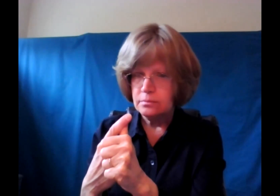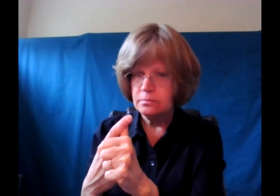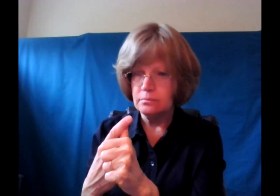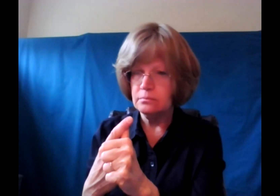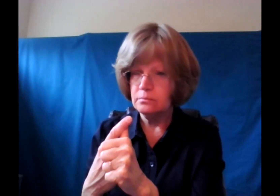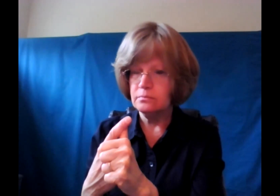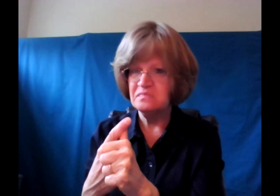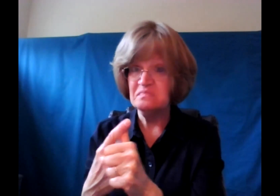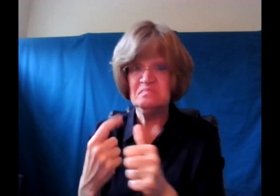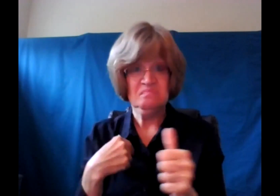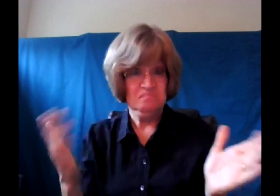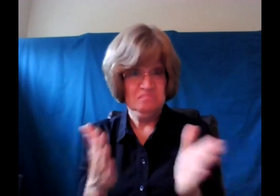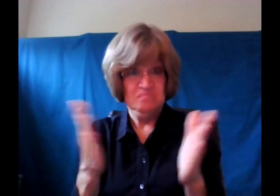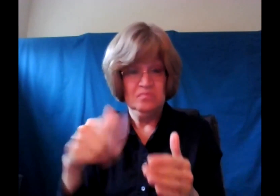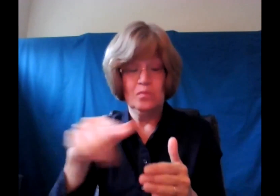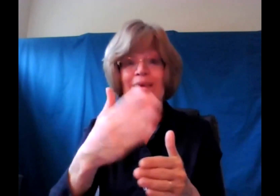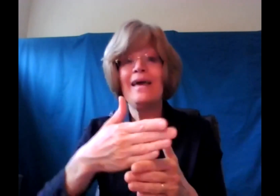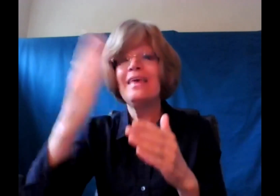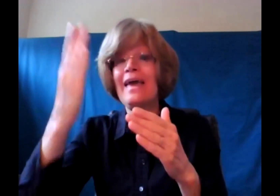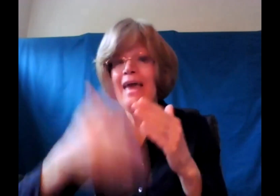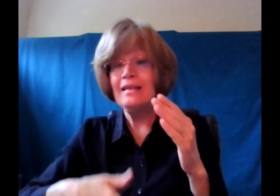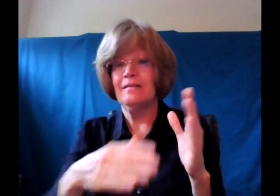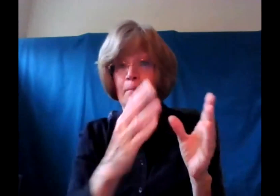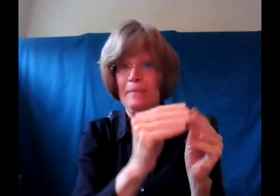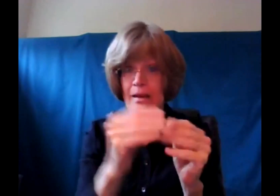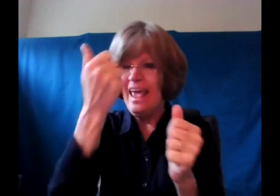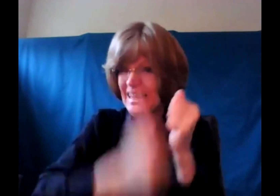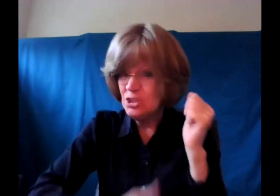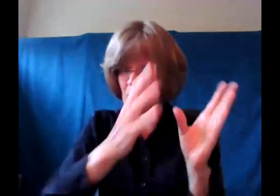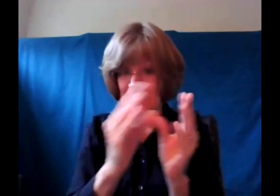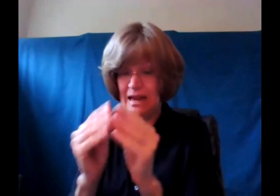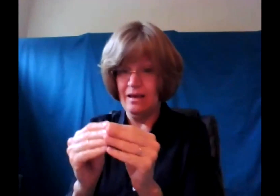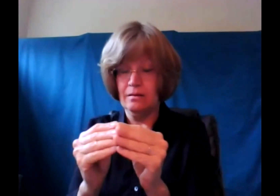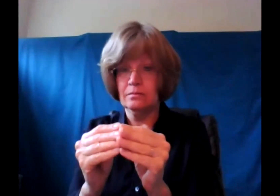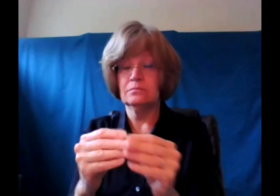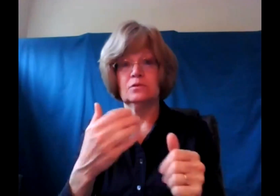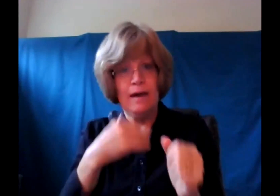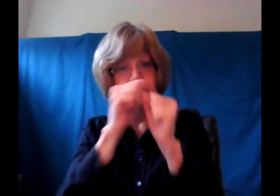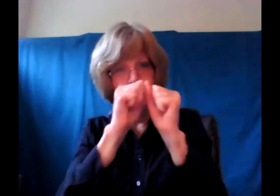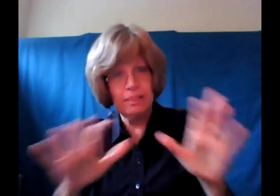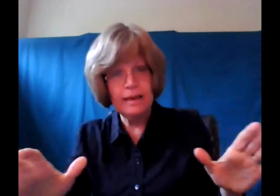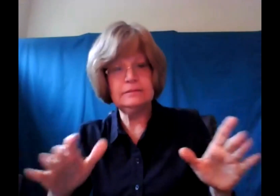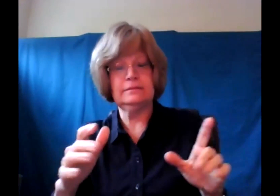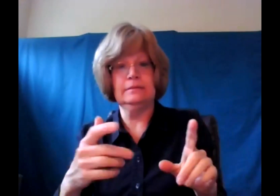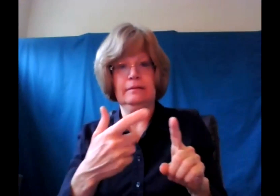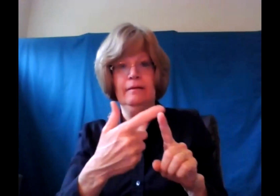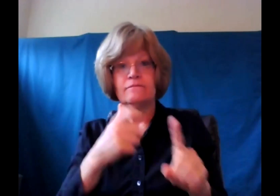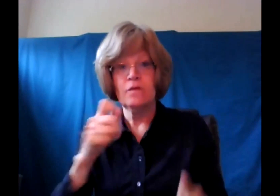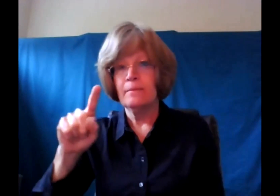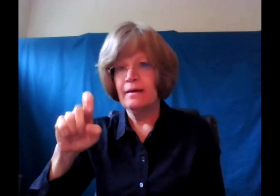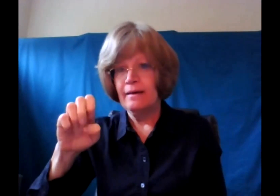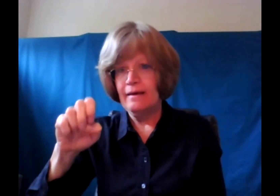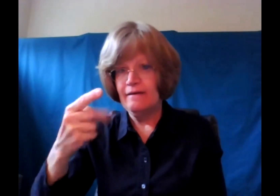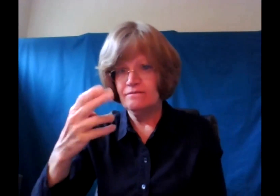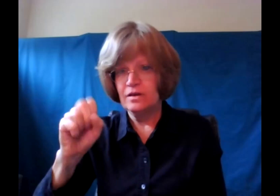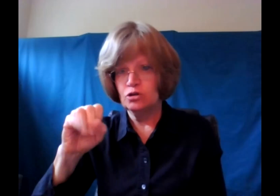And I encourage you, maybe at the end of every meeting, to have a benediction that comes from Ephesians